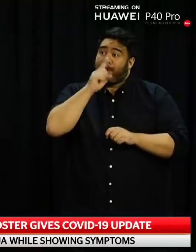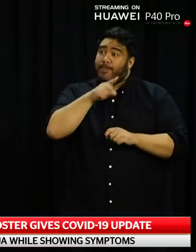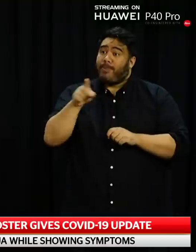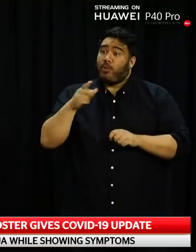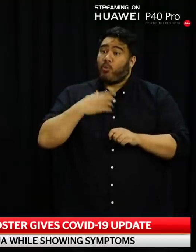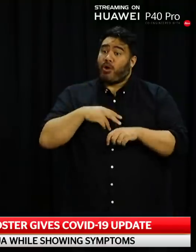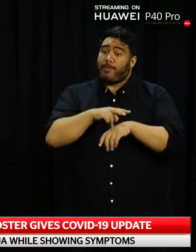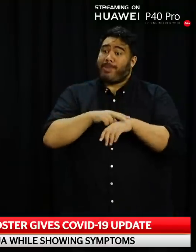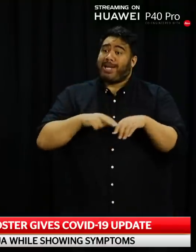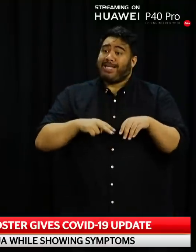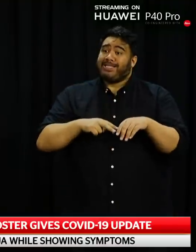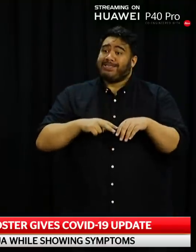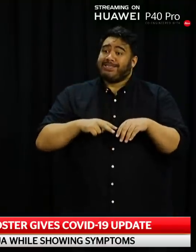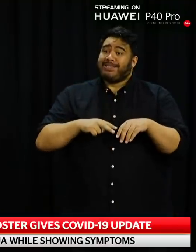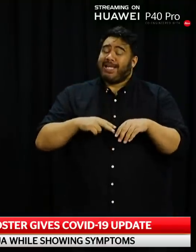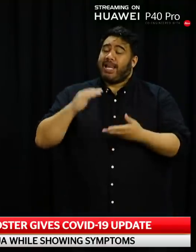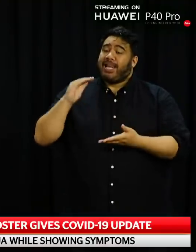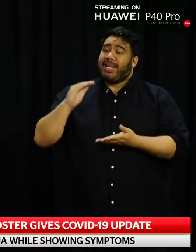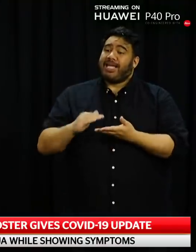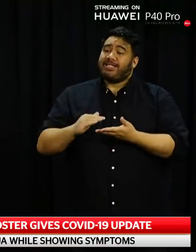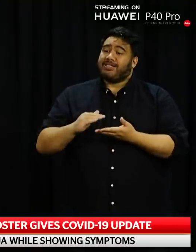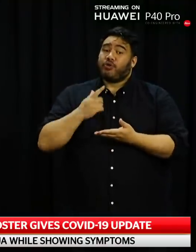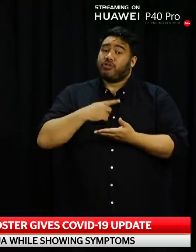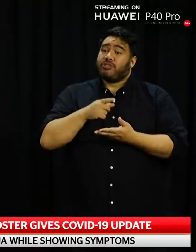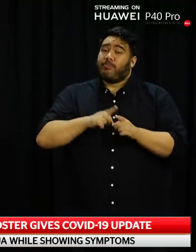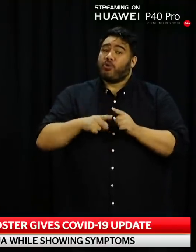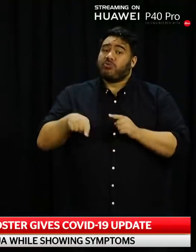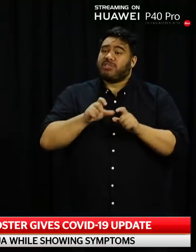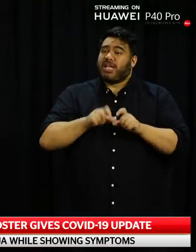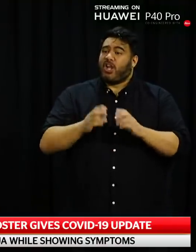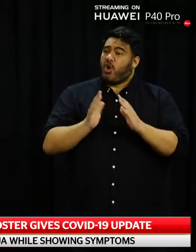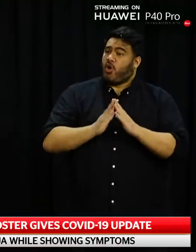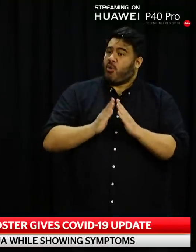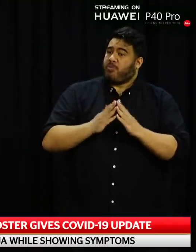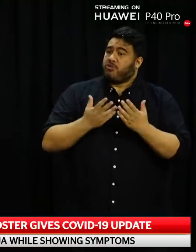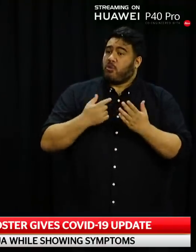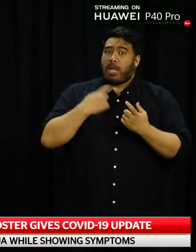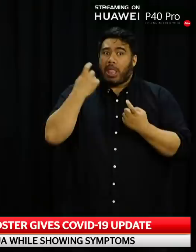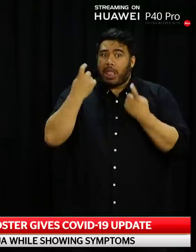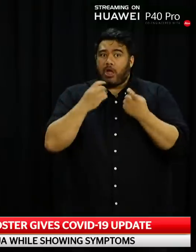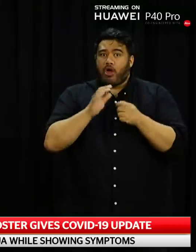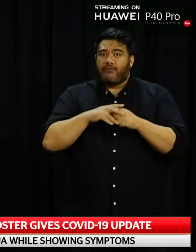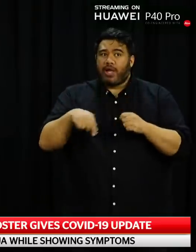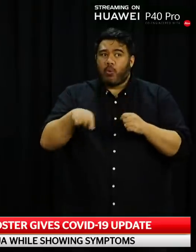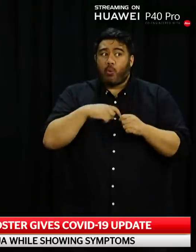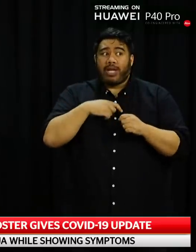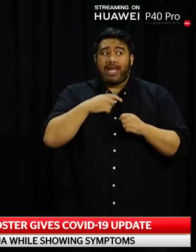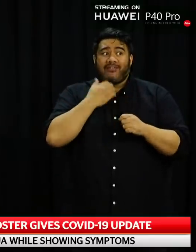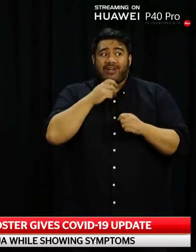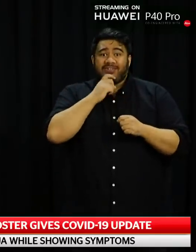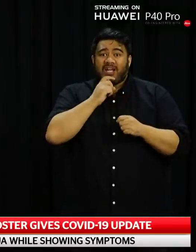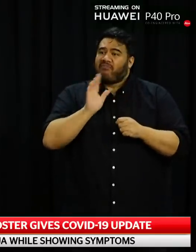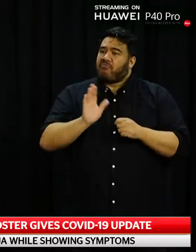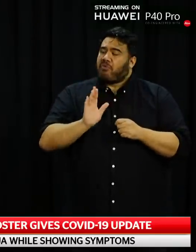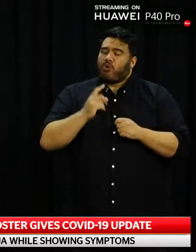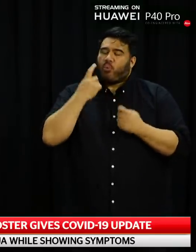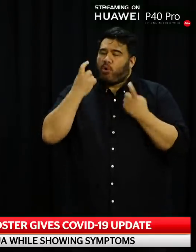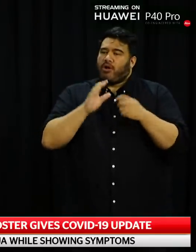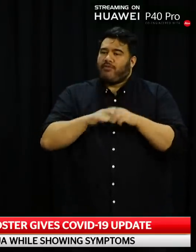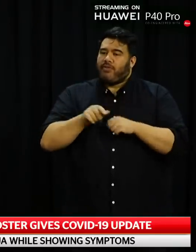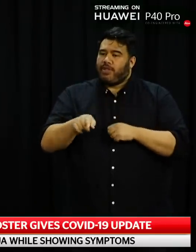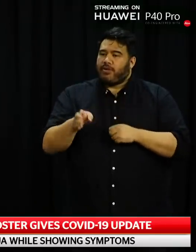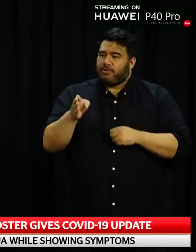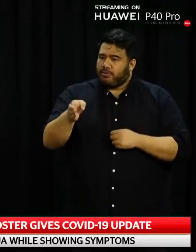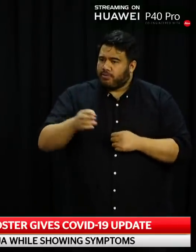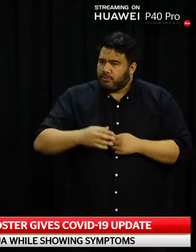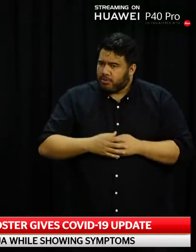services drop when people aren't so much out doing their ordinary activities. So I've got no concerns about our ability to do that. We're out on the coast as well a lot, like